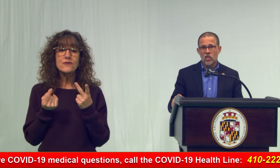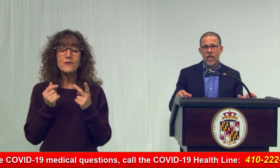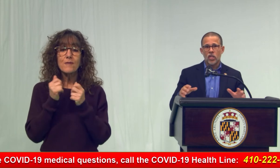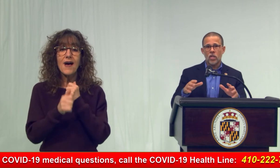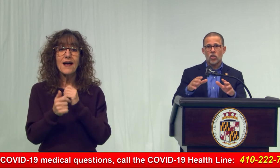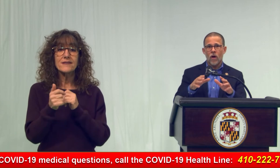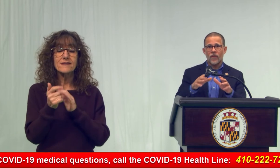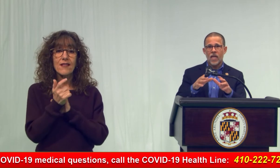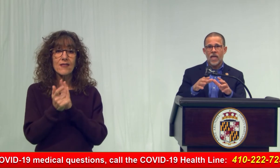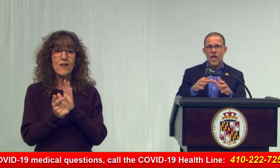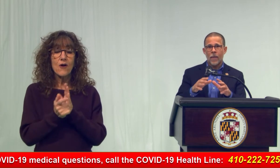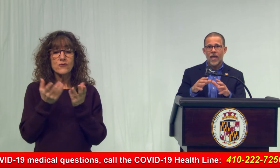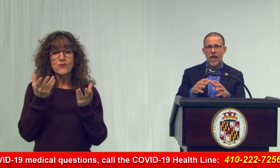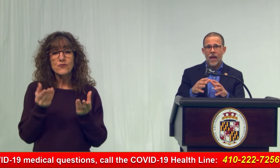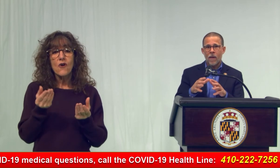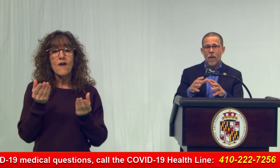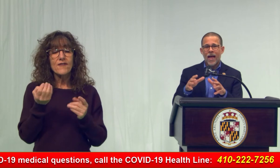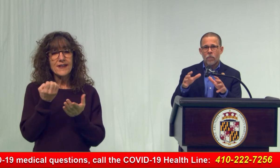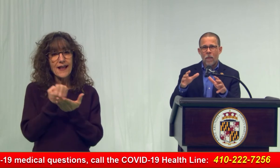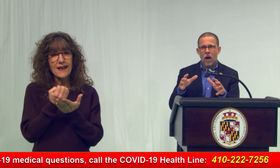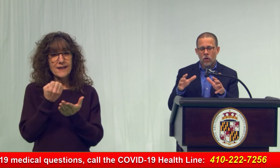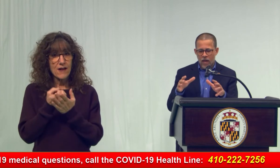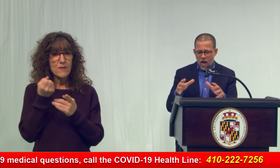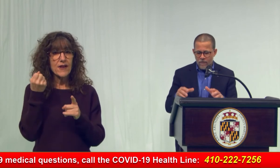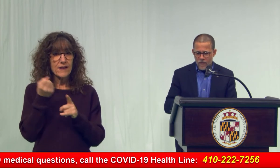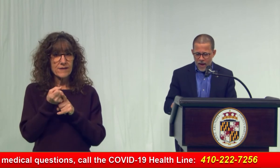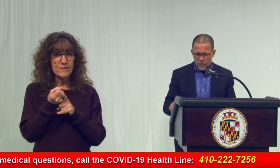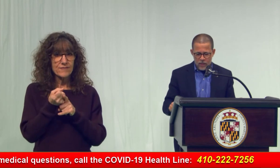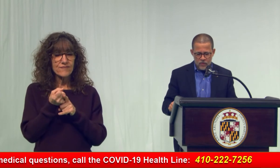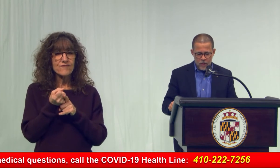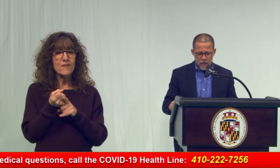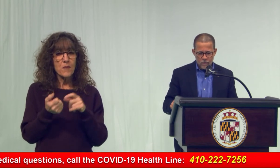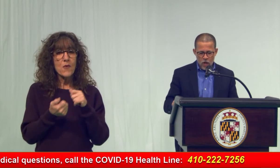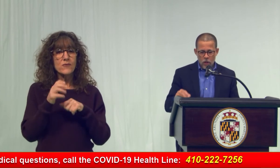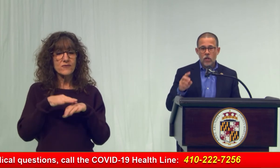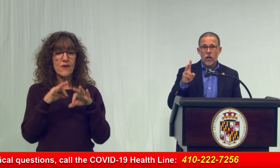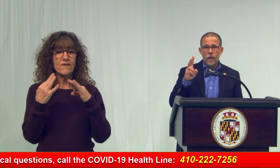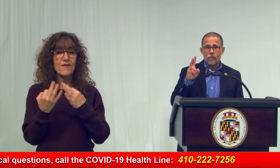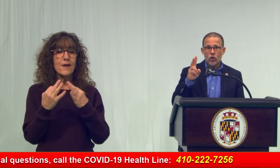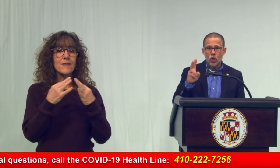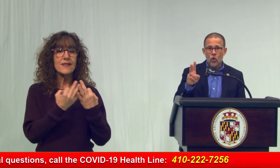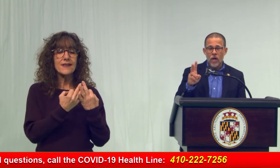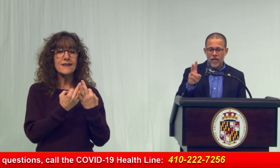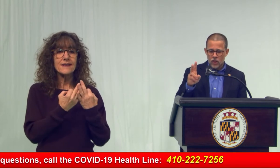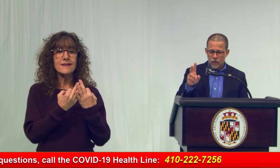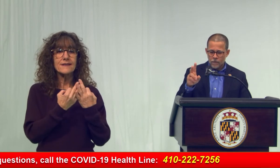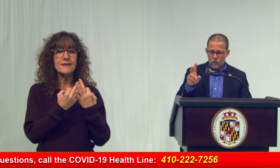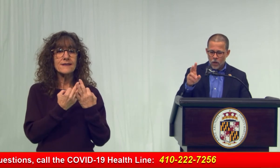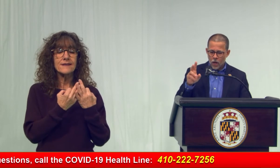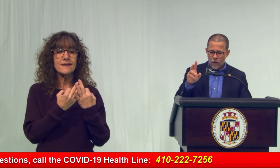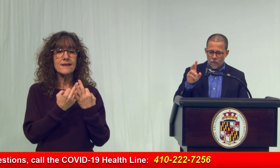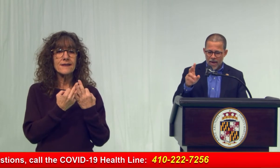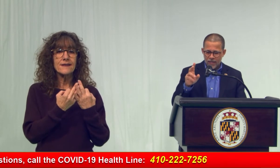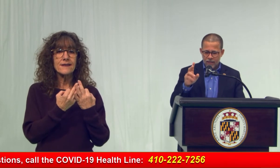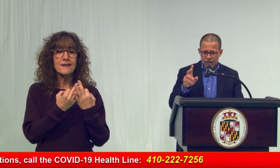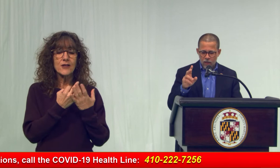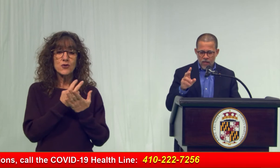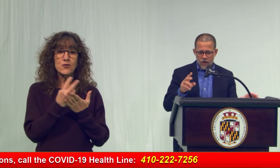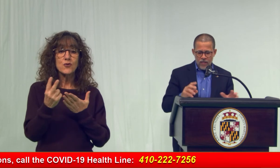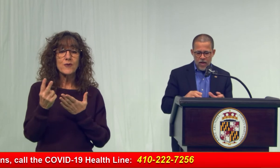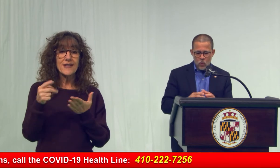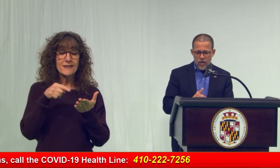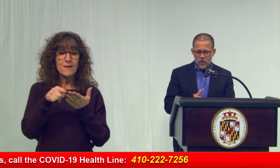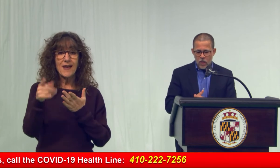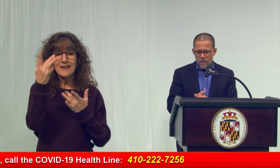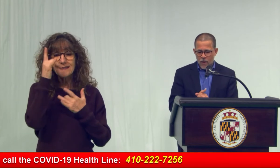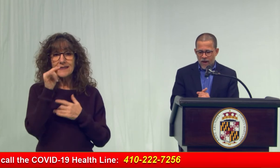passed legislation to soften the economic impact primarily on families. 2 weeks of paid sick leave